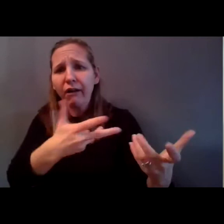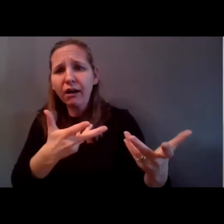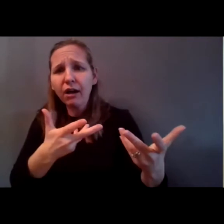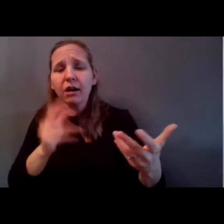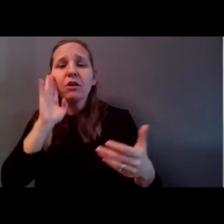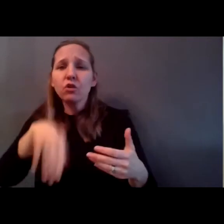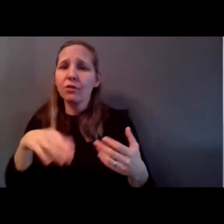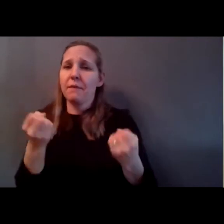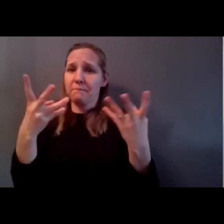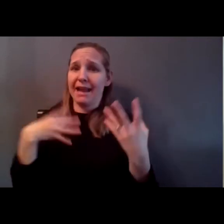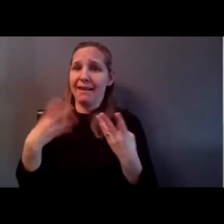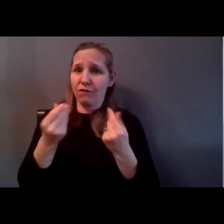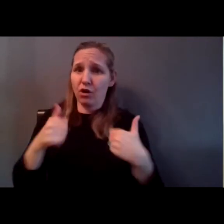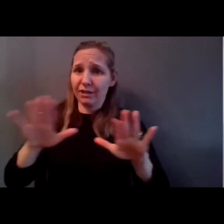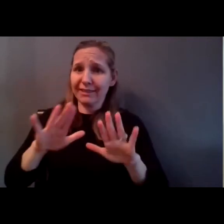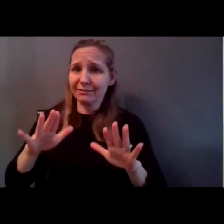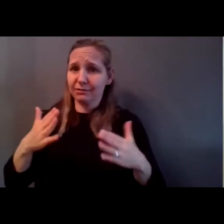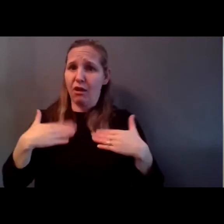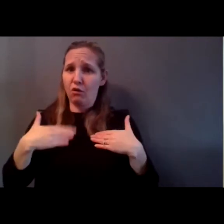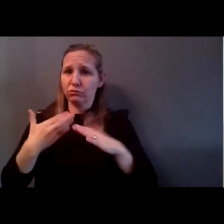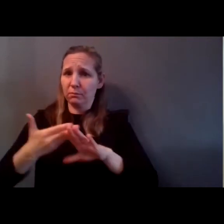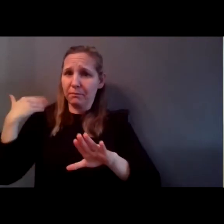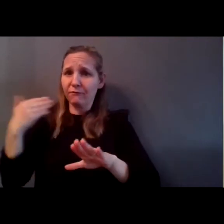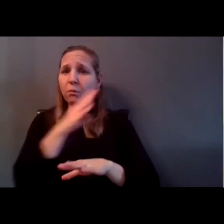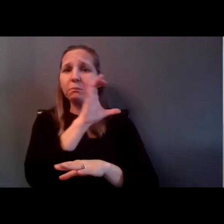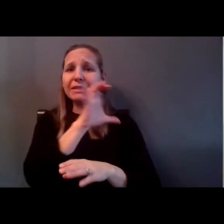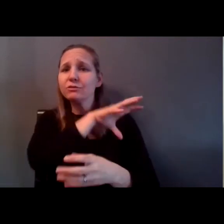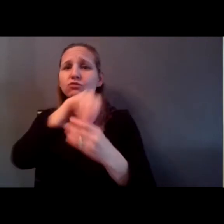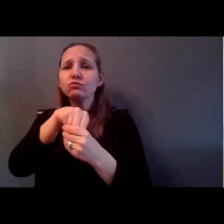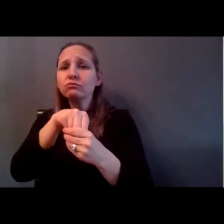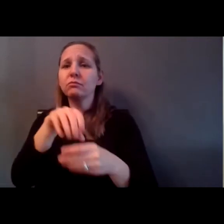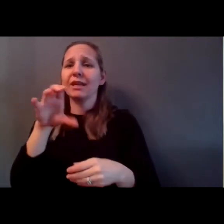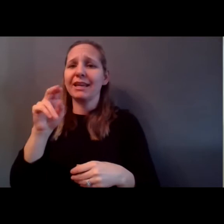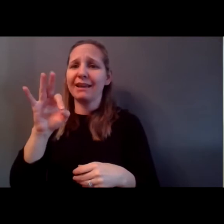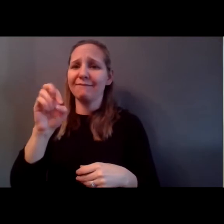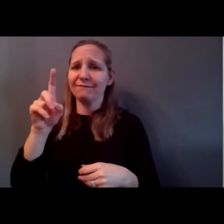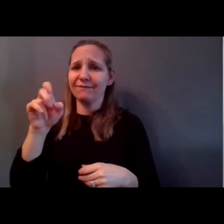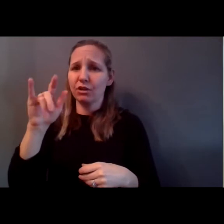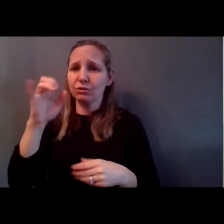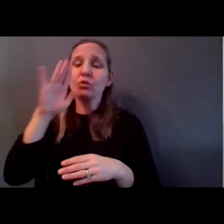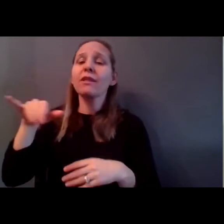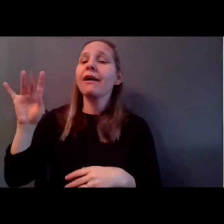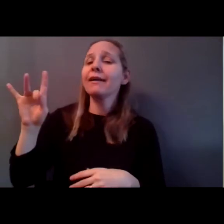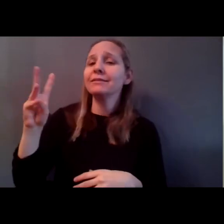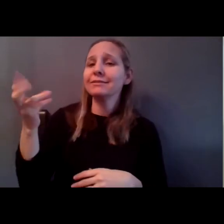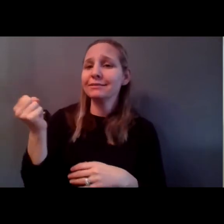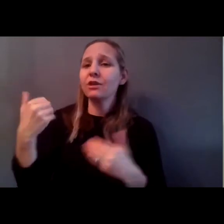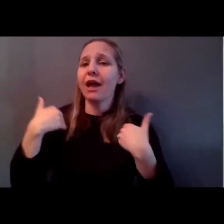preempted prior to BC joining Confederation. In the 1860s, we had the Royal